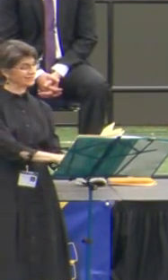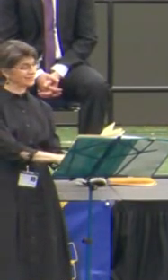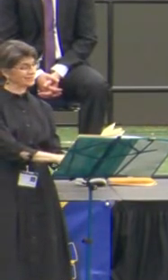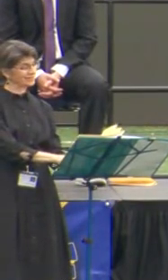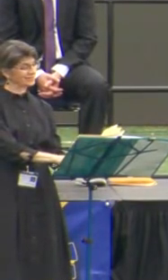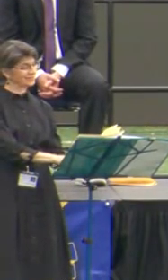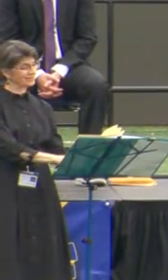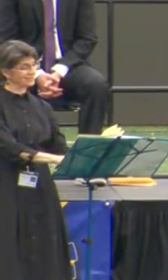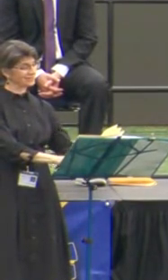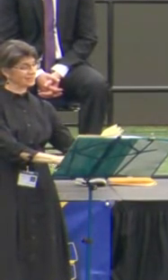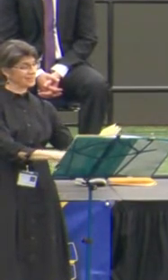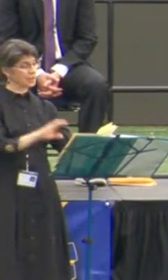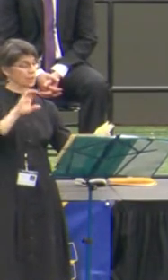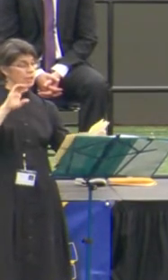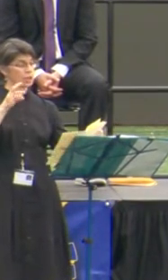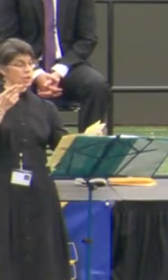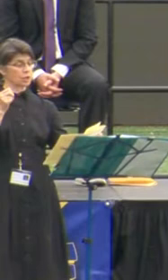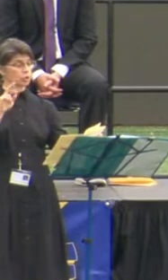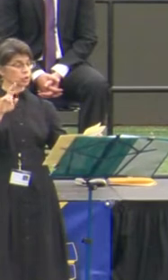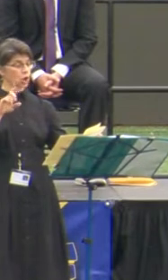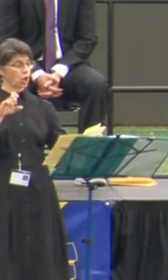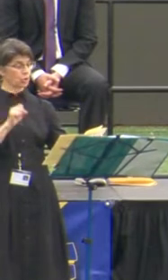Charles Langhammer.